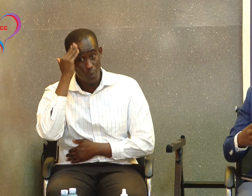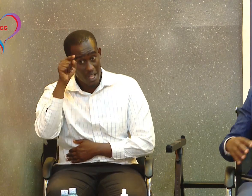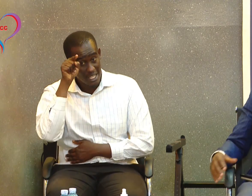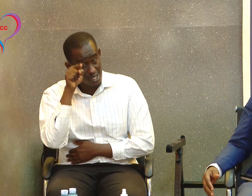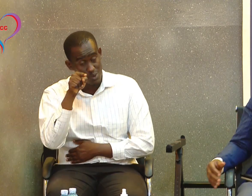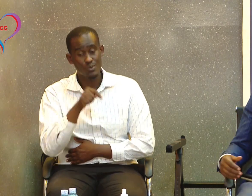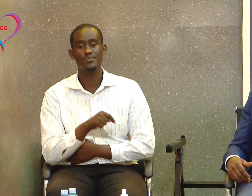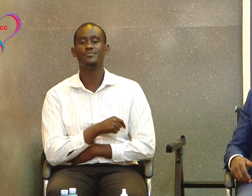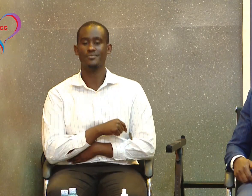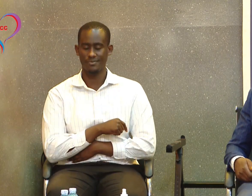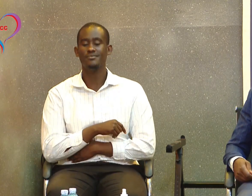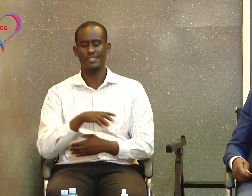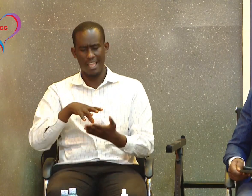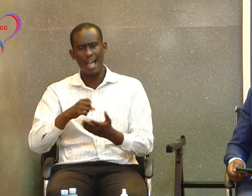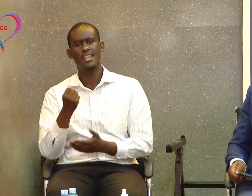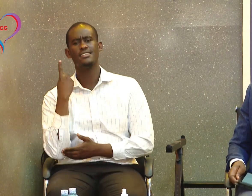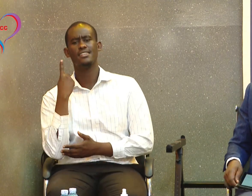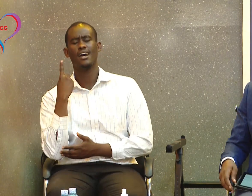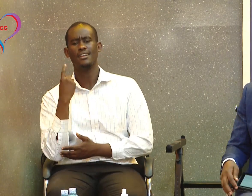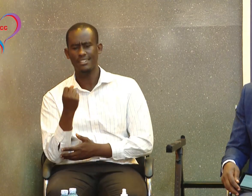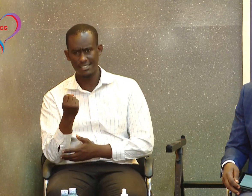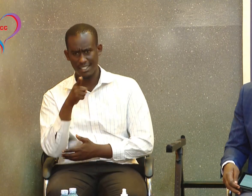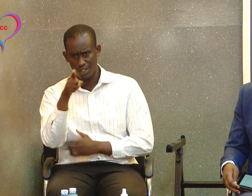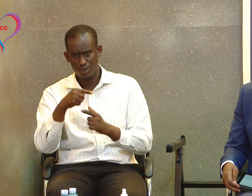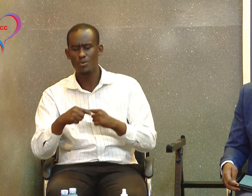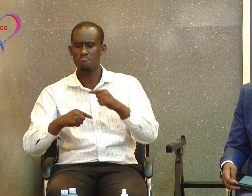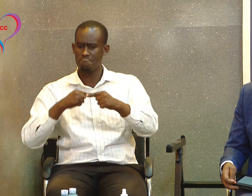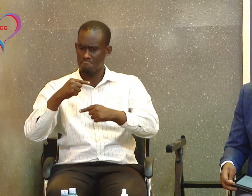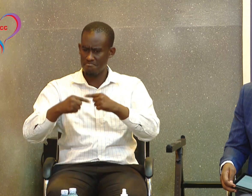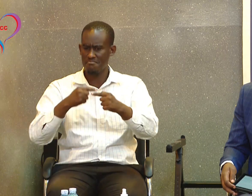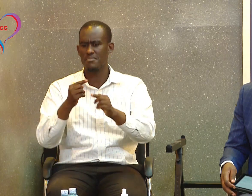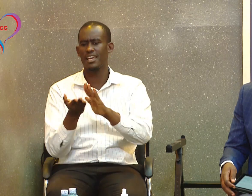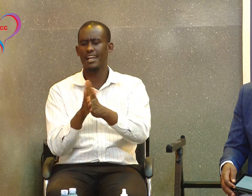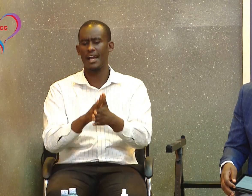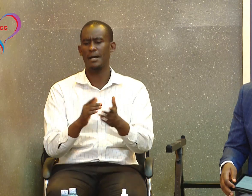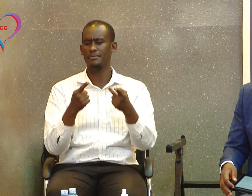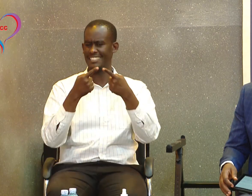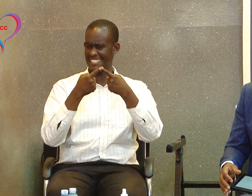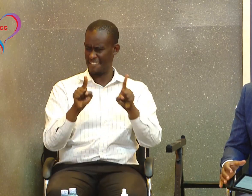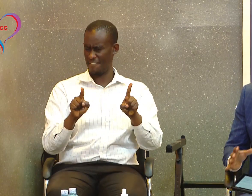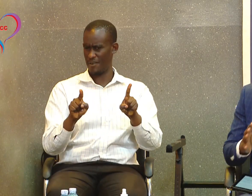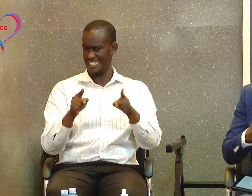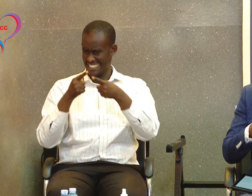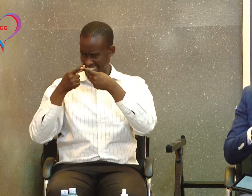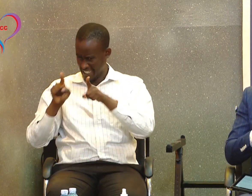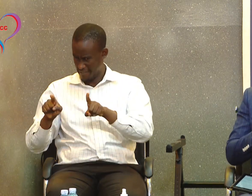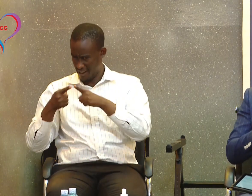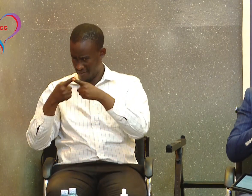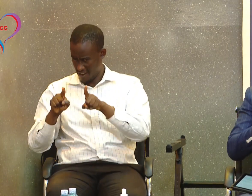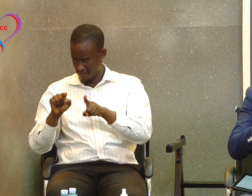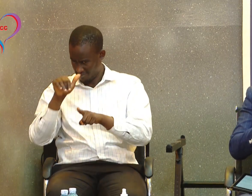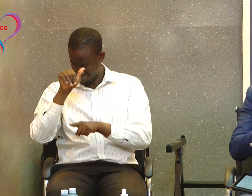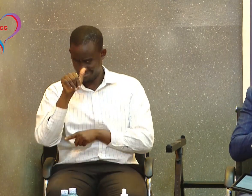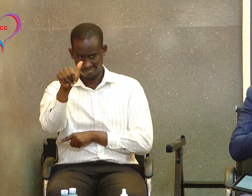you are. Awoba otandika okutegeera ki ekinaakuyamba okufuuka ow'enjawulo mu ekyo ky'oli. The reason why we